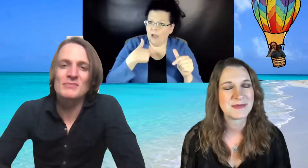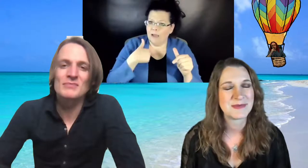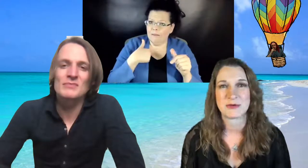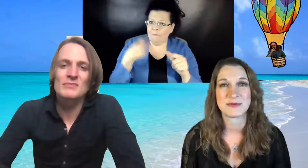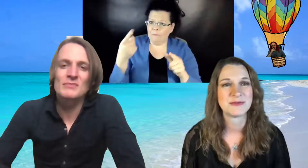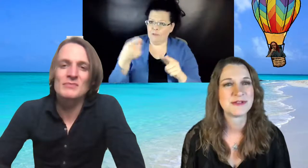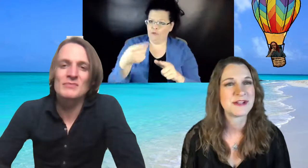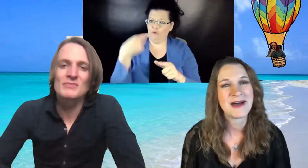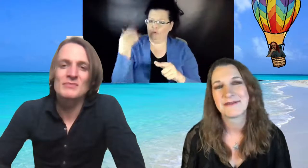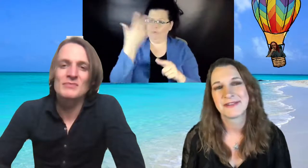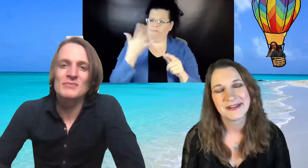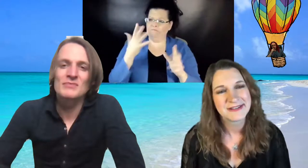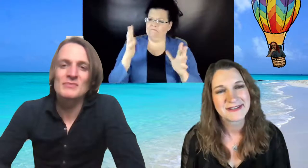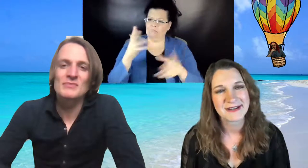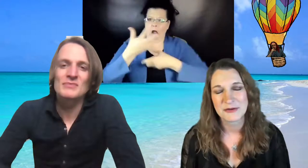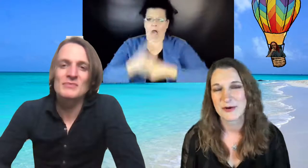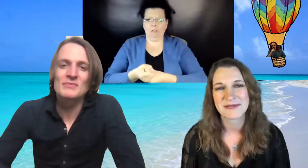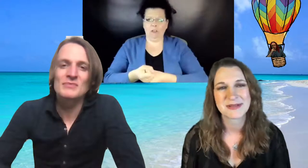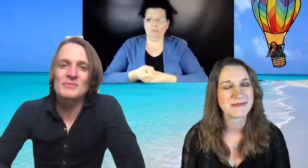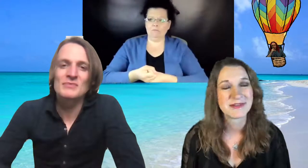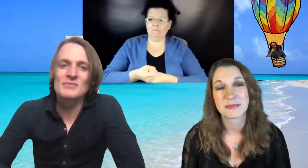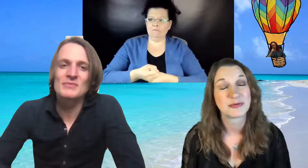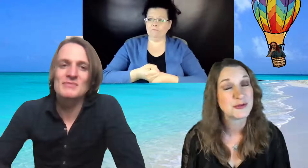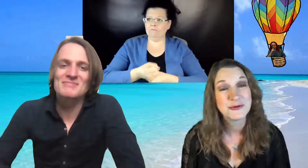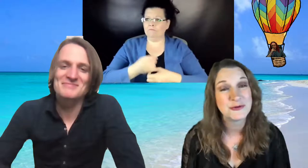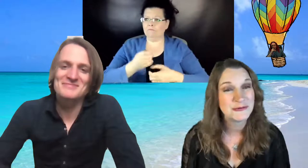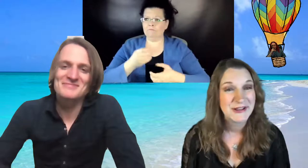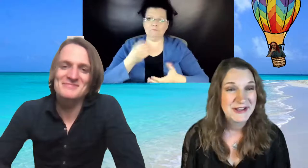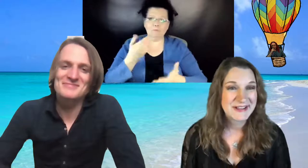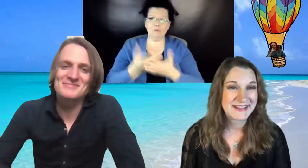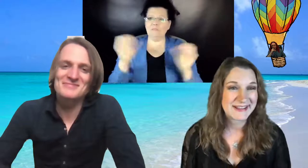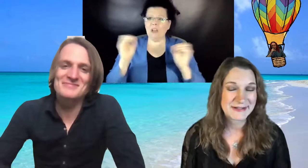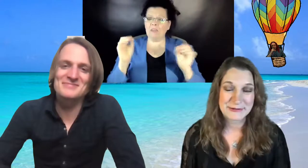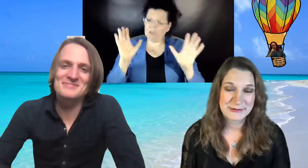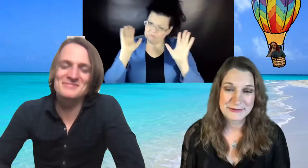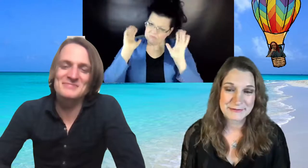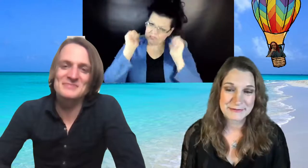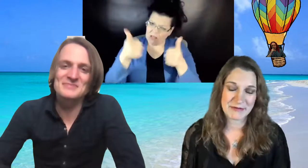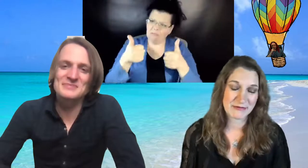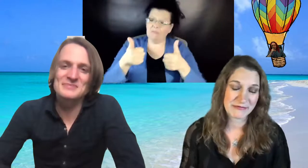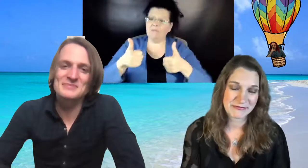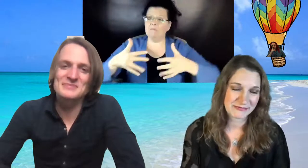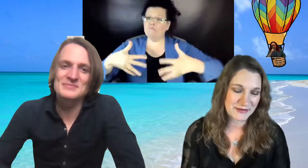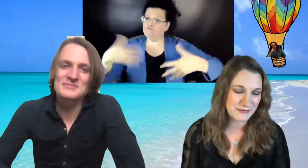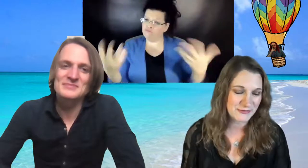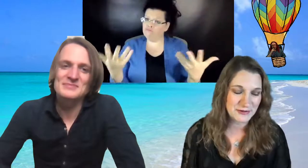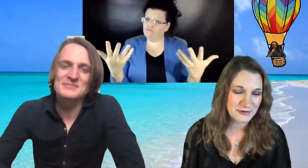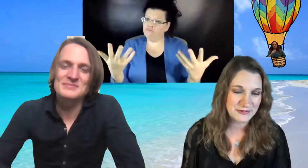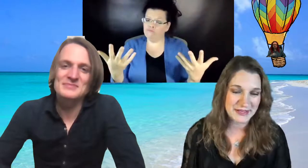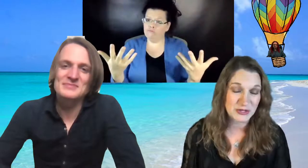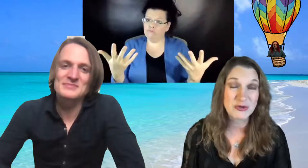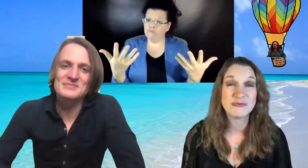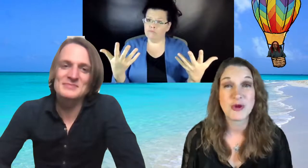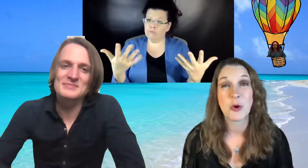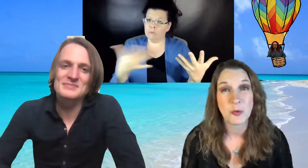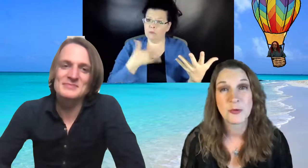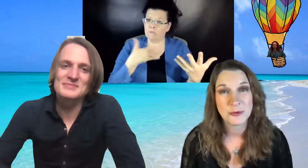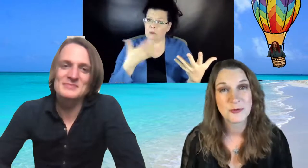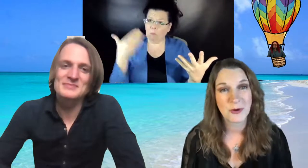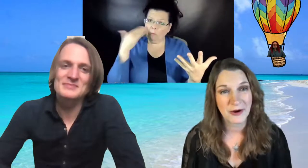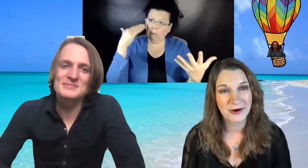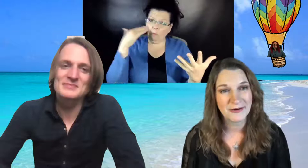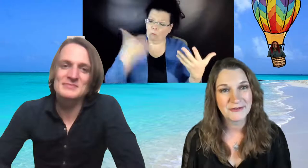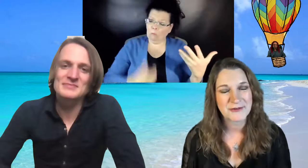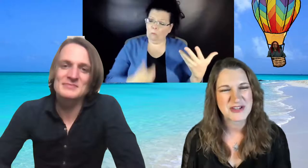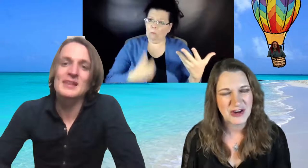strike me as someone who's really confident that you don't have something to prove, that you feel like you know who